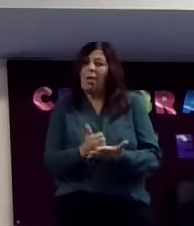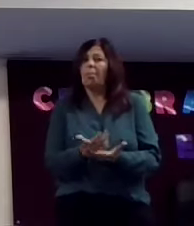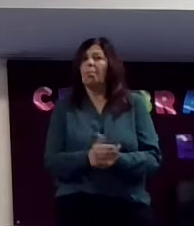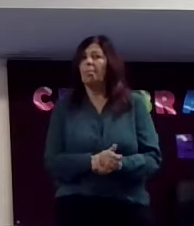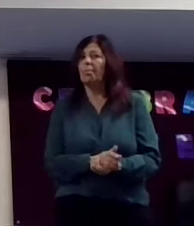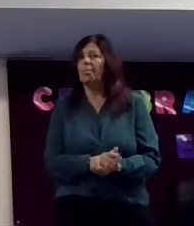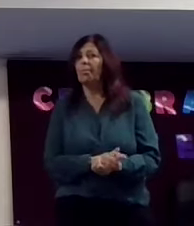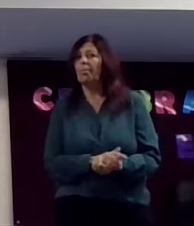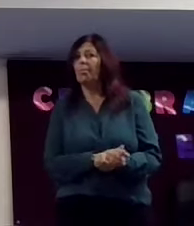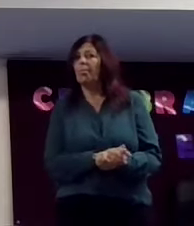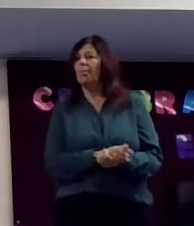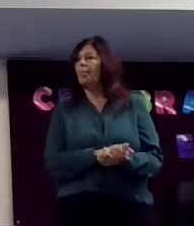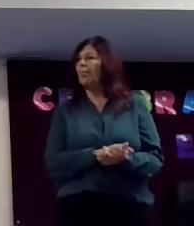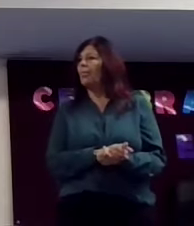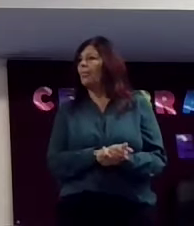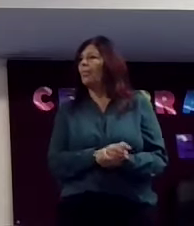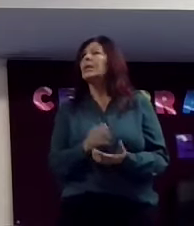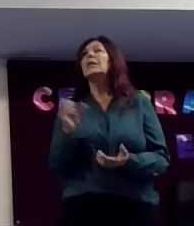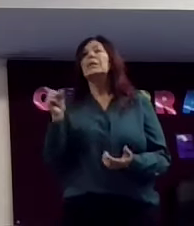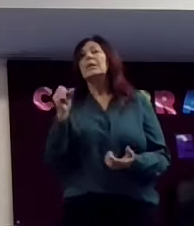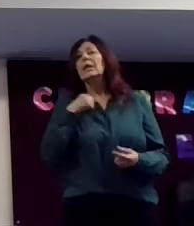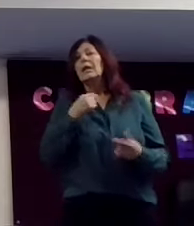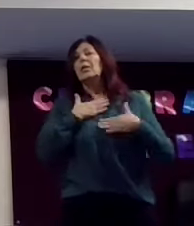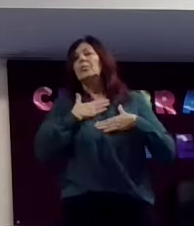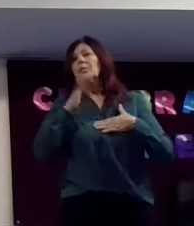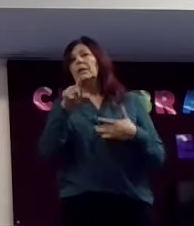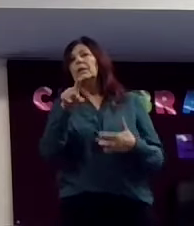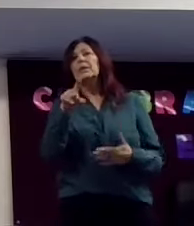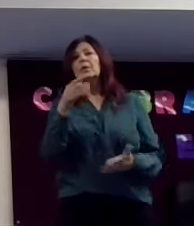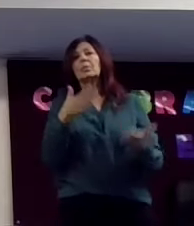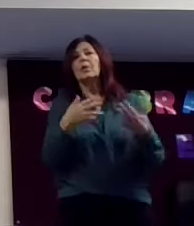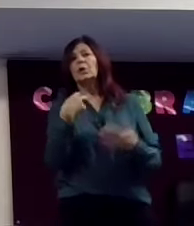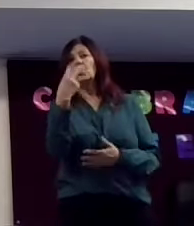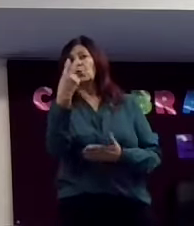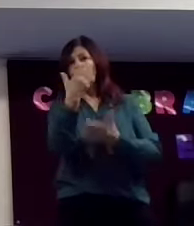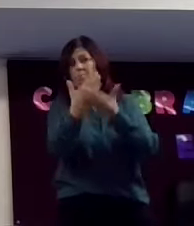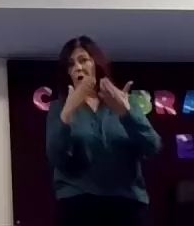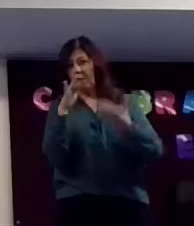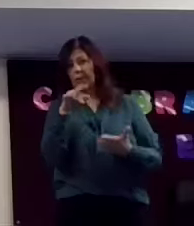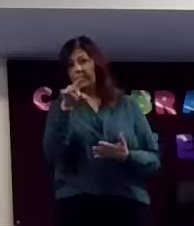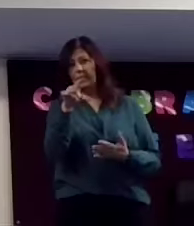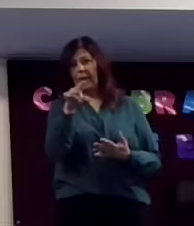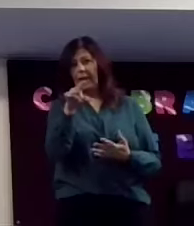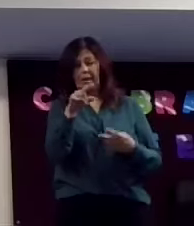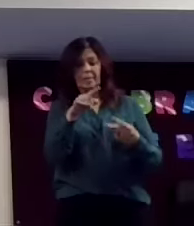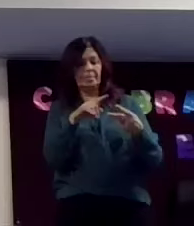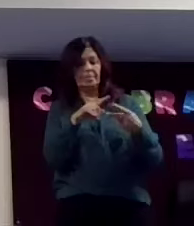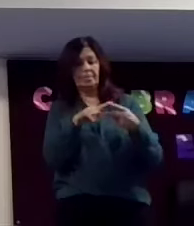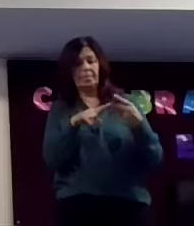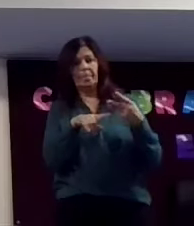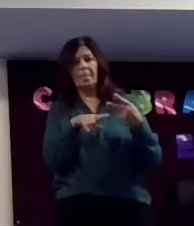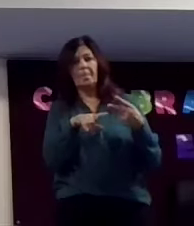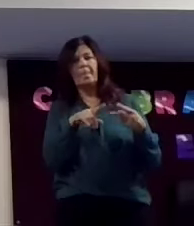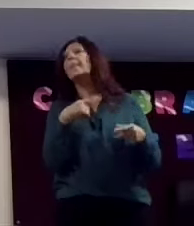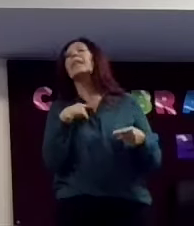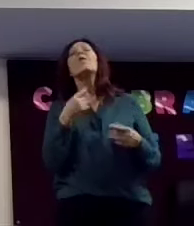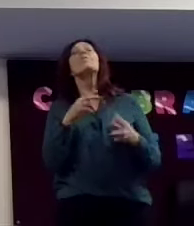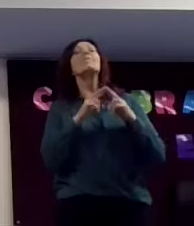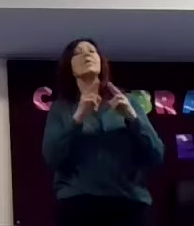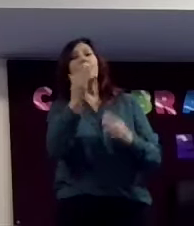area in the event that you get hurt? Yeah, no, I appreciate that. There's probably 2 pieces to that I would look at. I mean, I'm